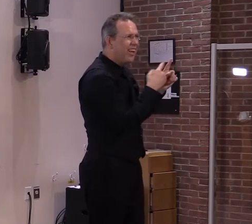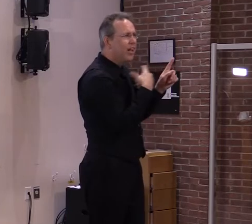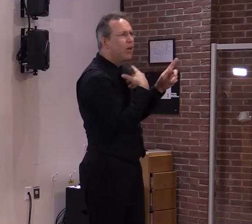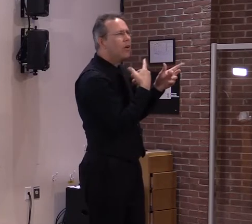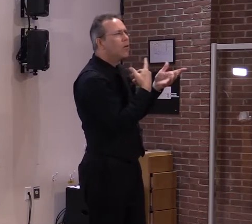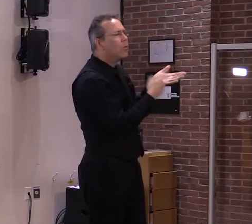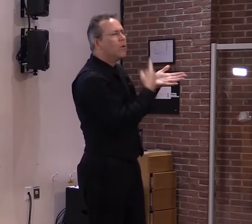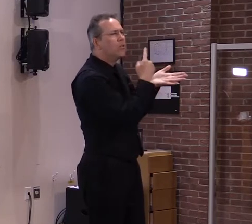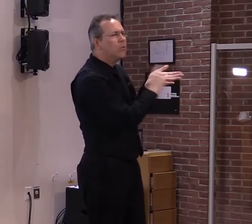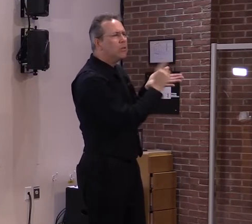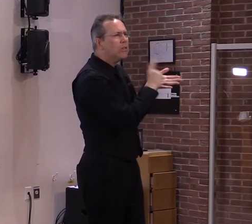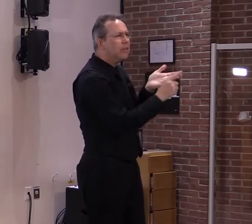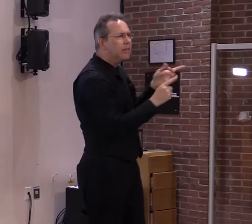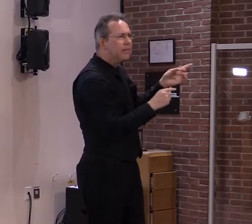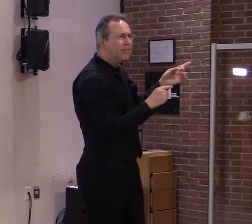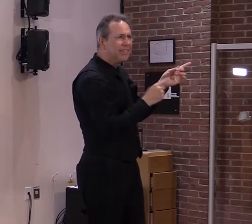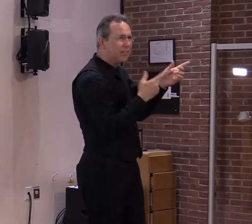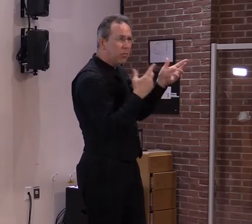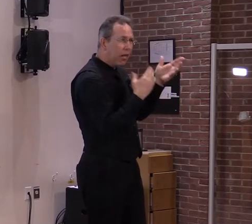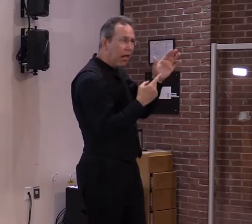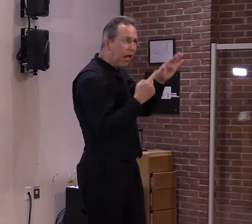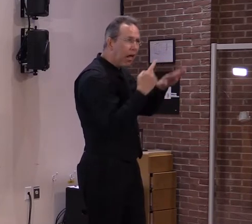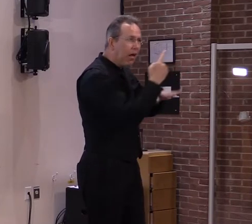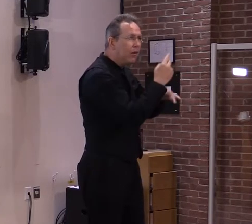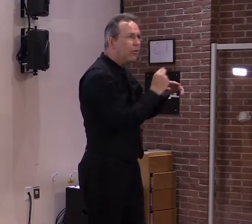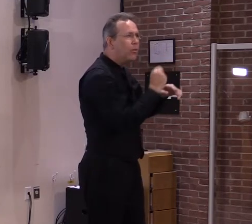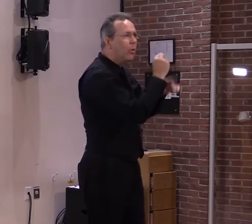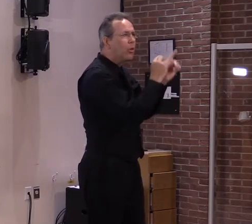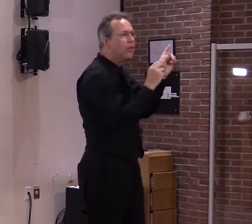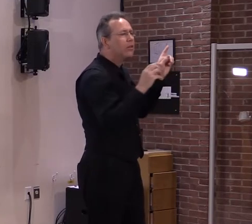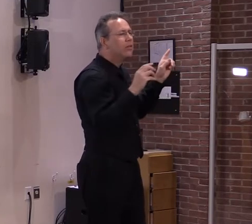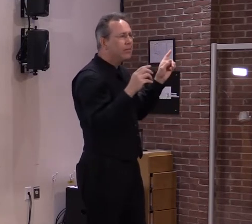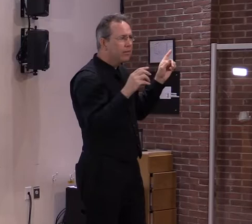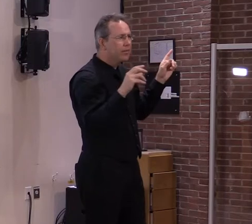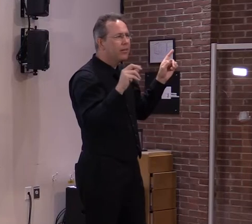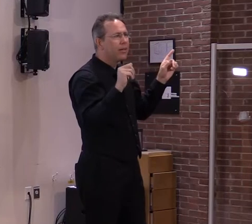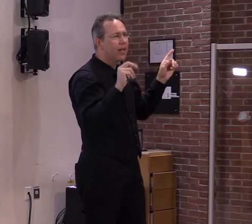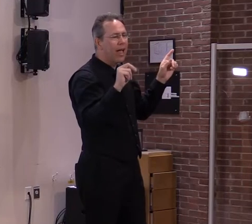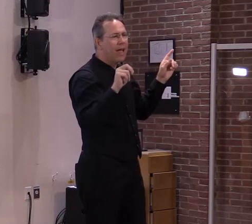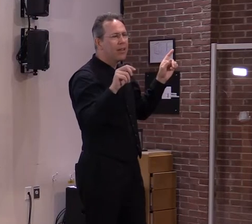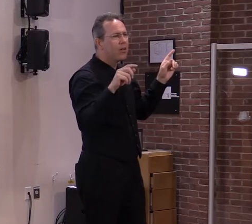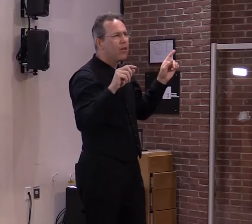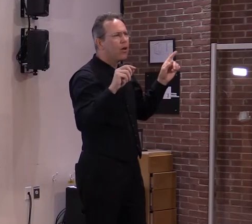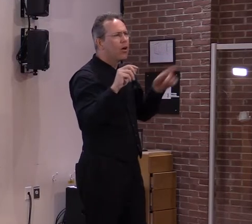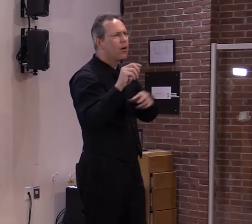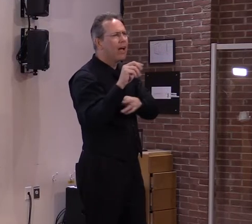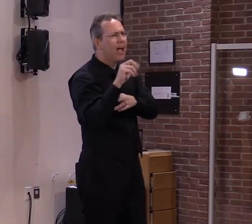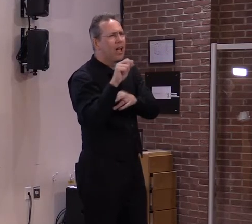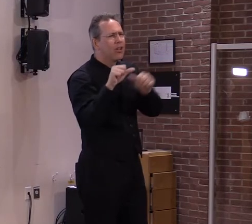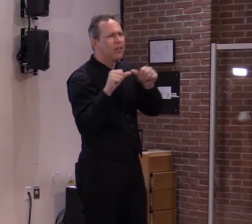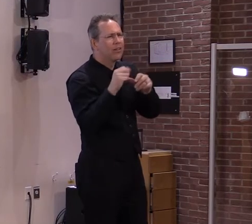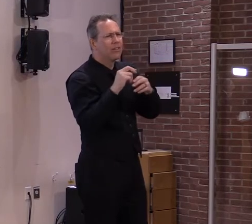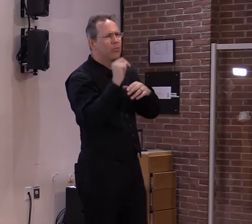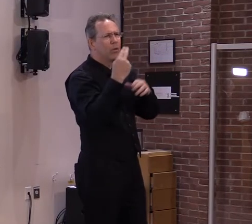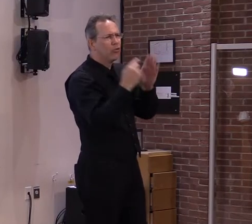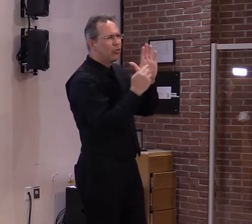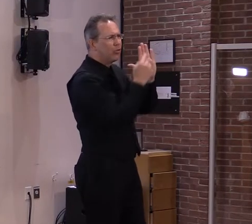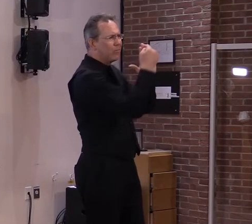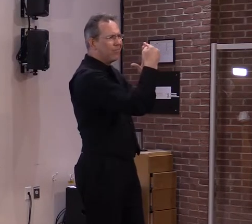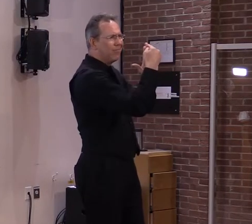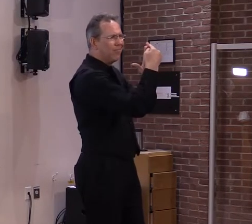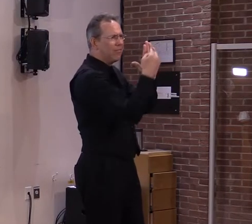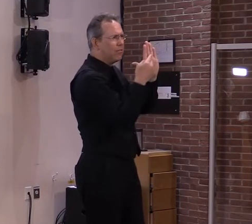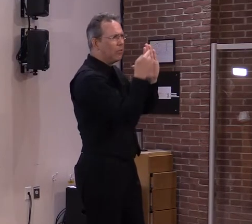Canaan, Beecher Falls, and South area as well. Do you have a sense of how many doses